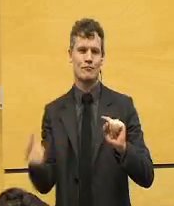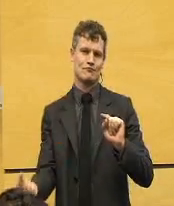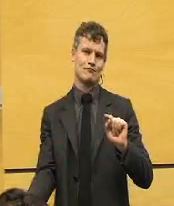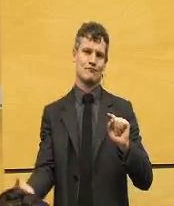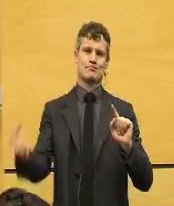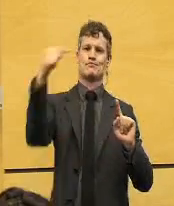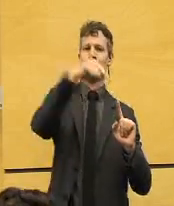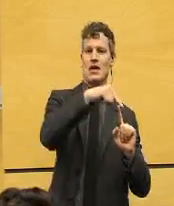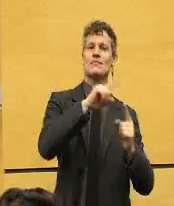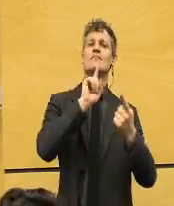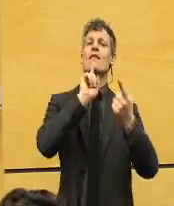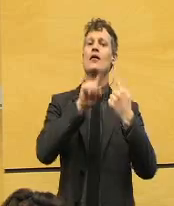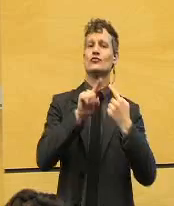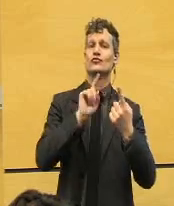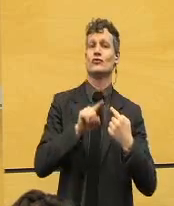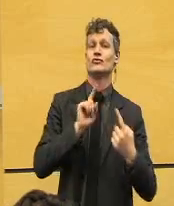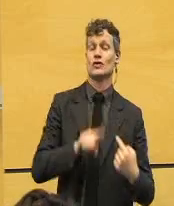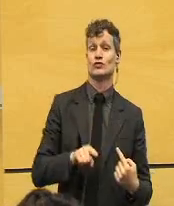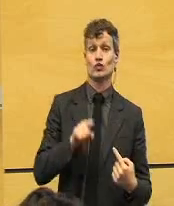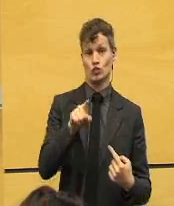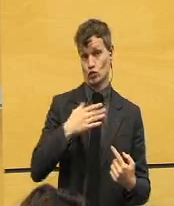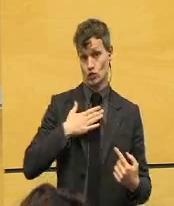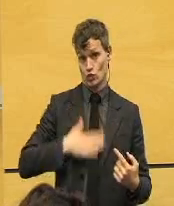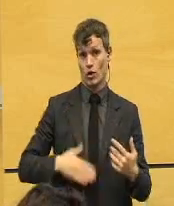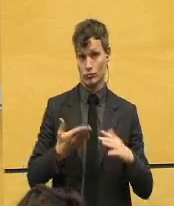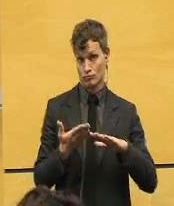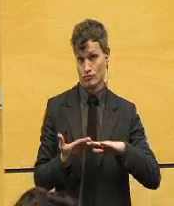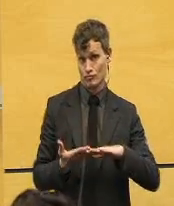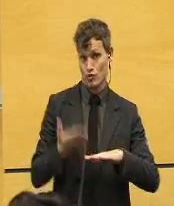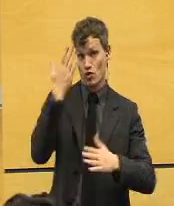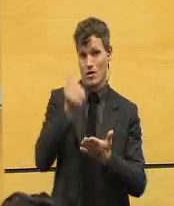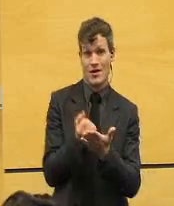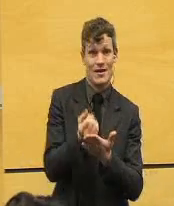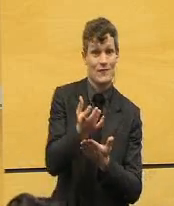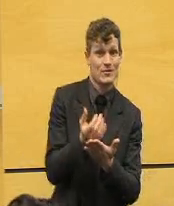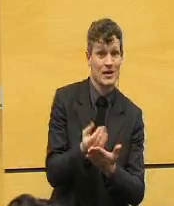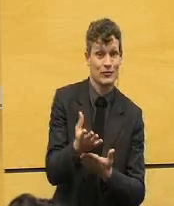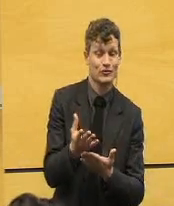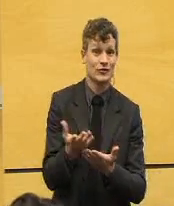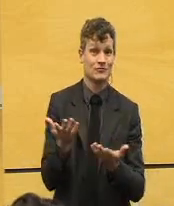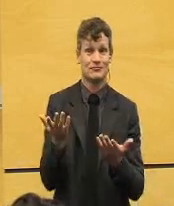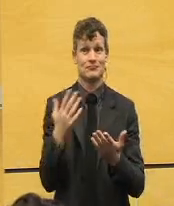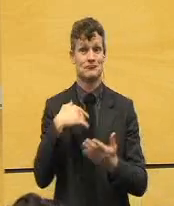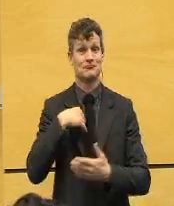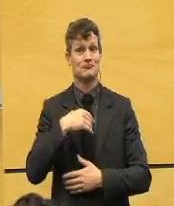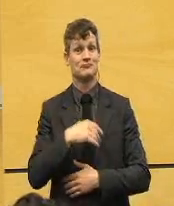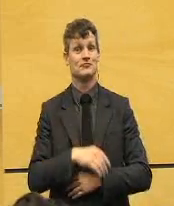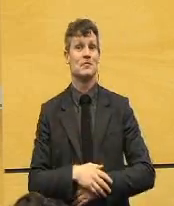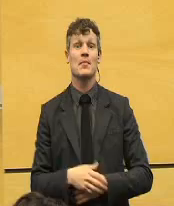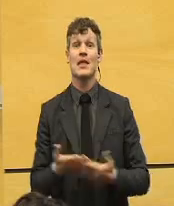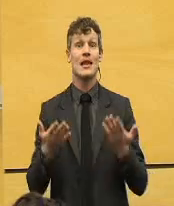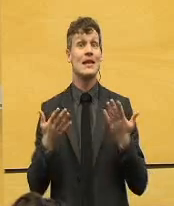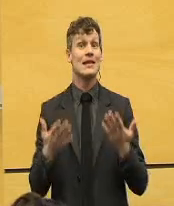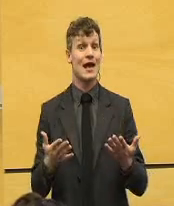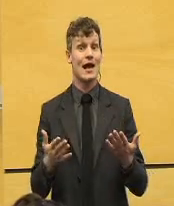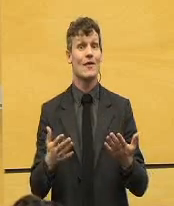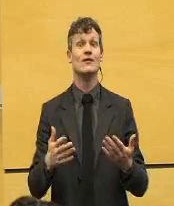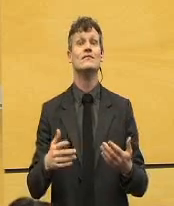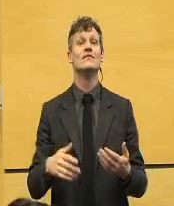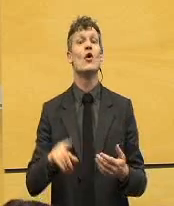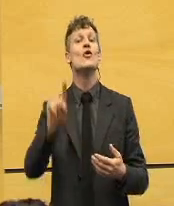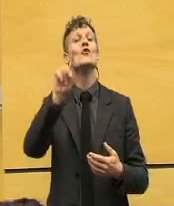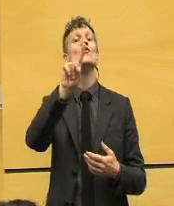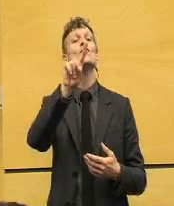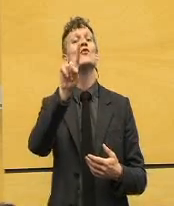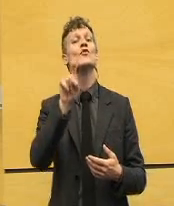answers that you think require additional information. But now we will hear the questions from the members